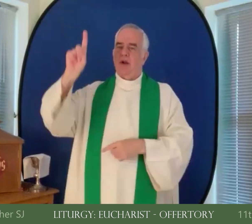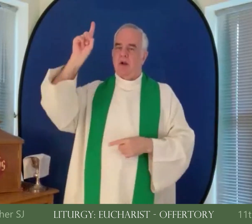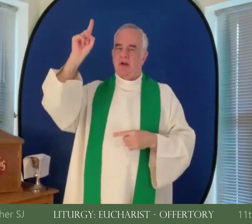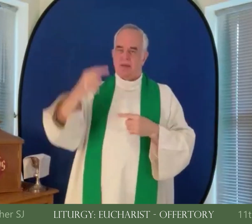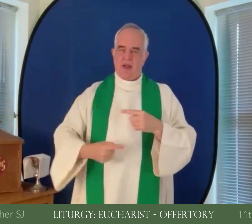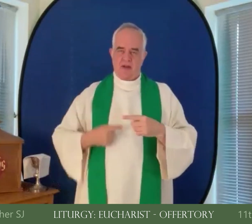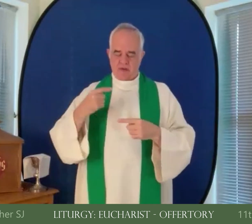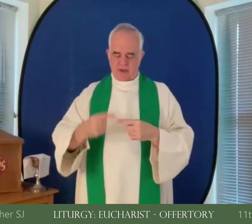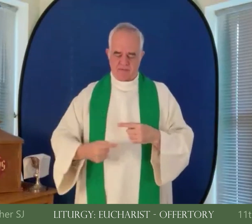God.